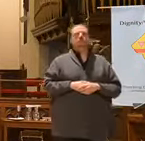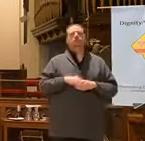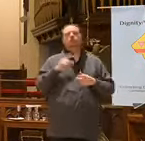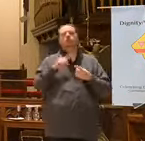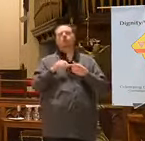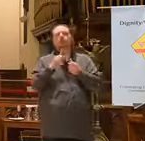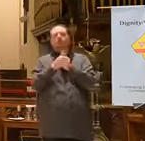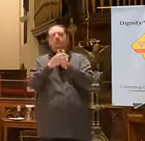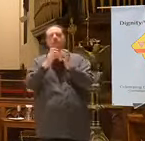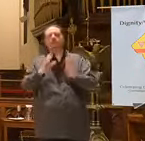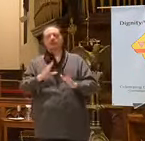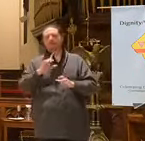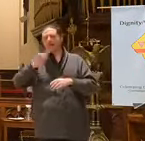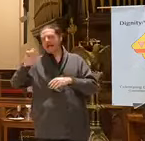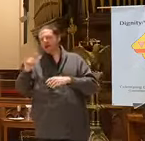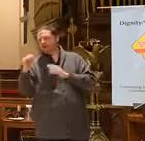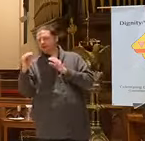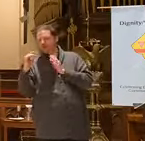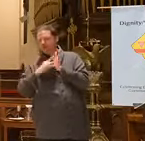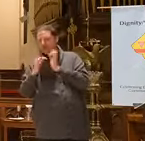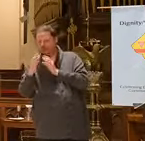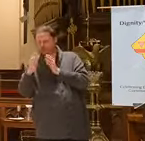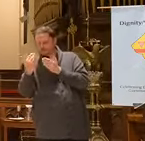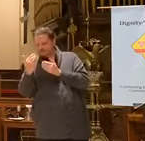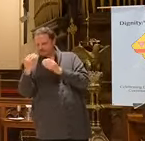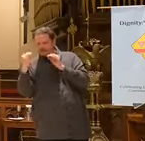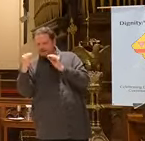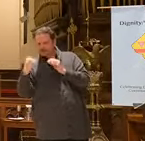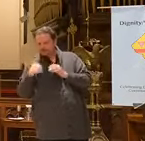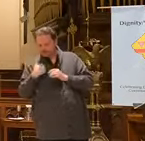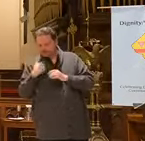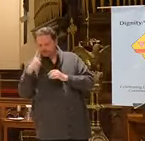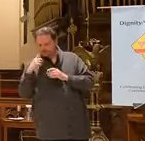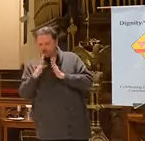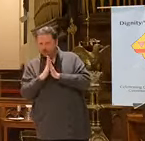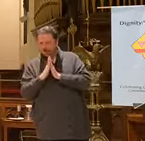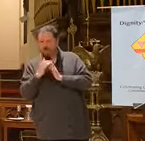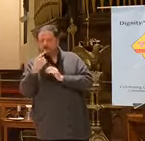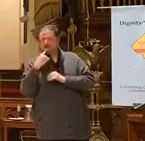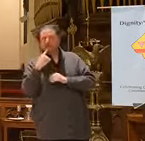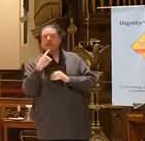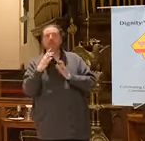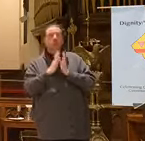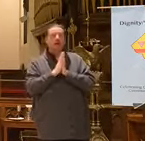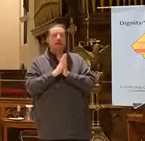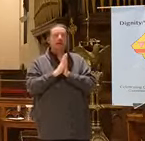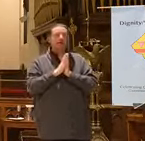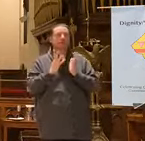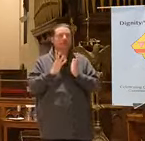When the disciples asked Jesus to teach them to pray, Jesus said, "When you pray, say,